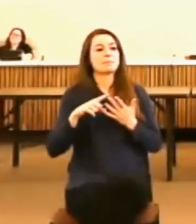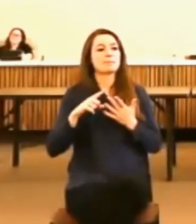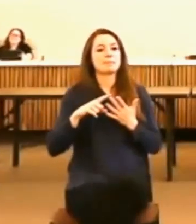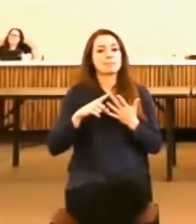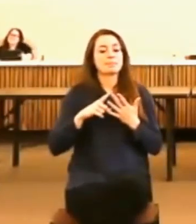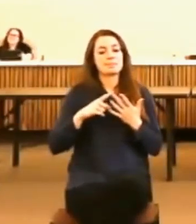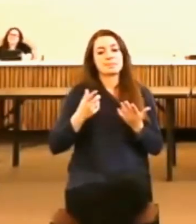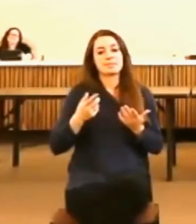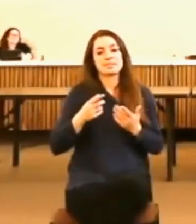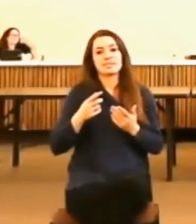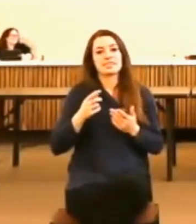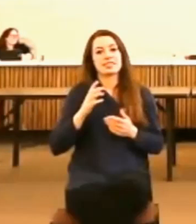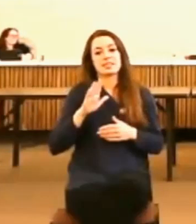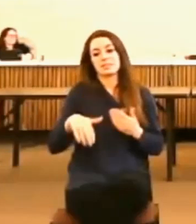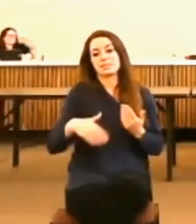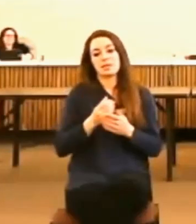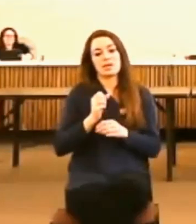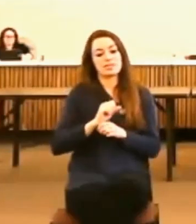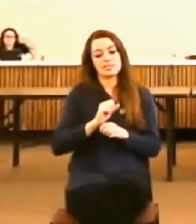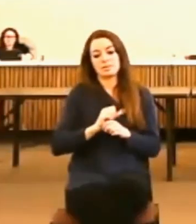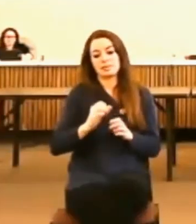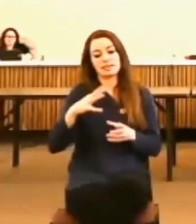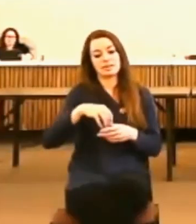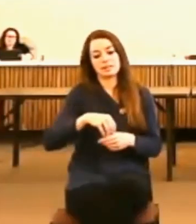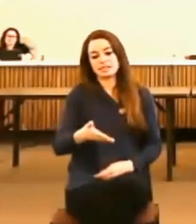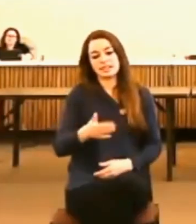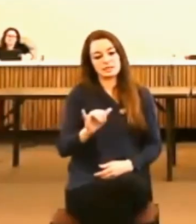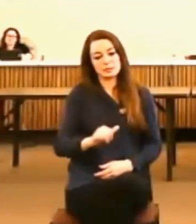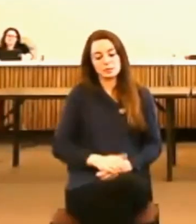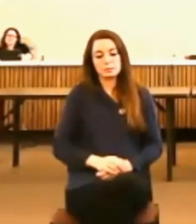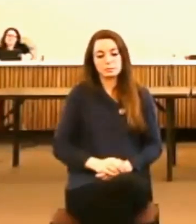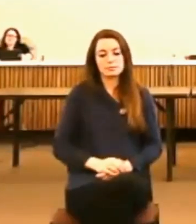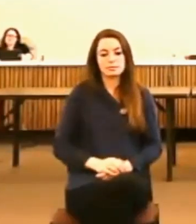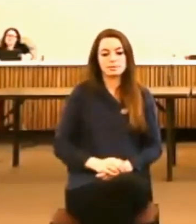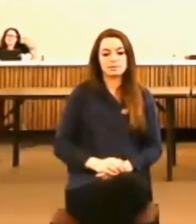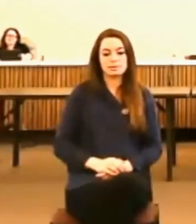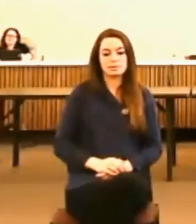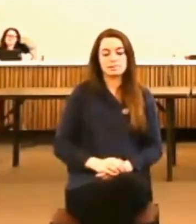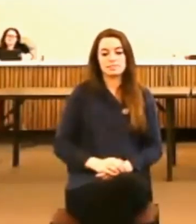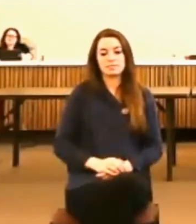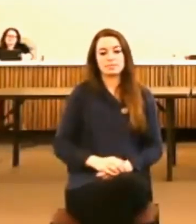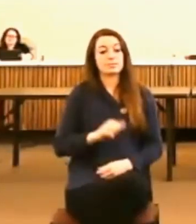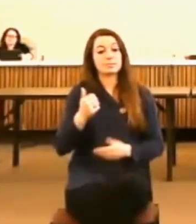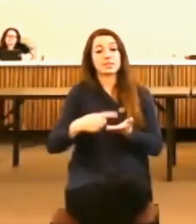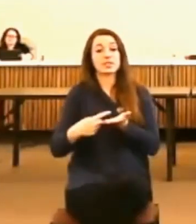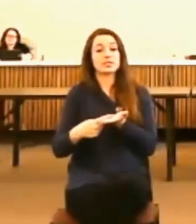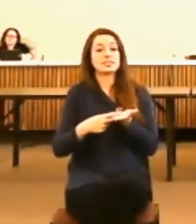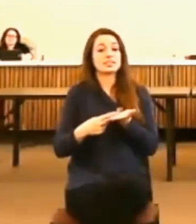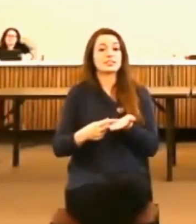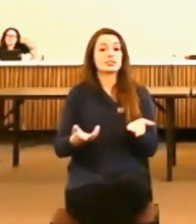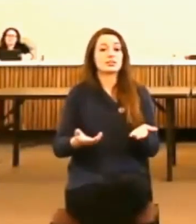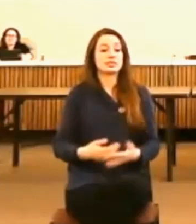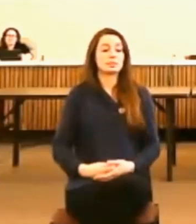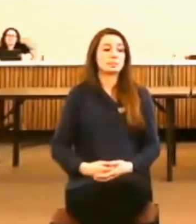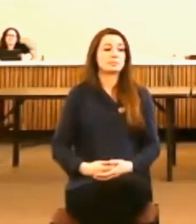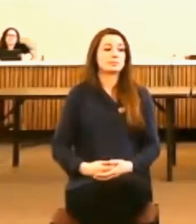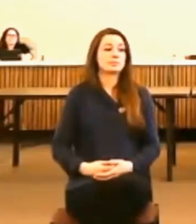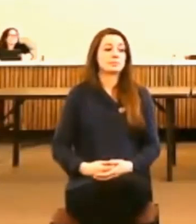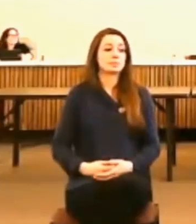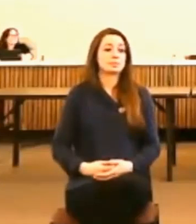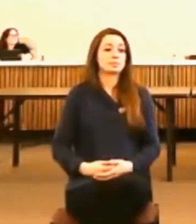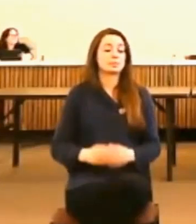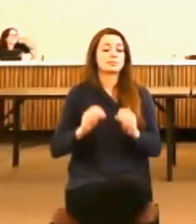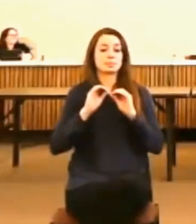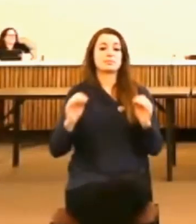about 800 in the zone. Although several days after the accident, rescue teams were looking